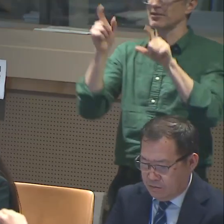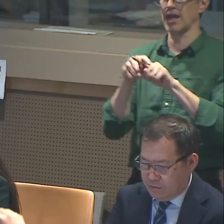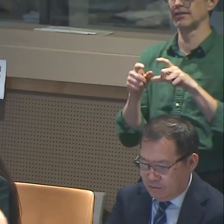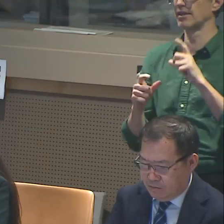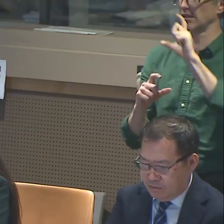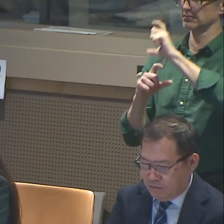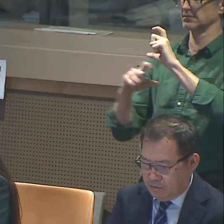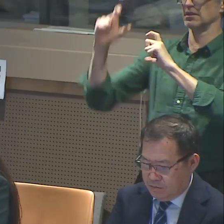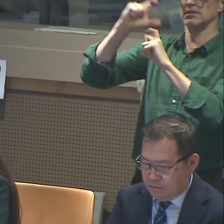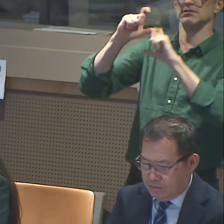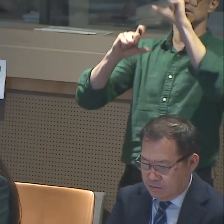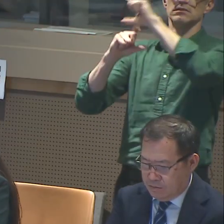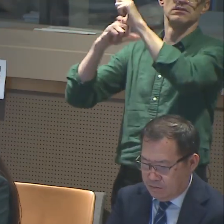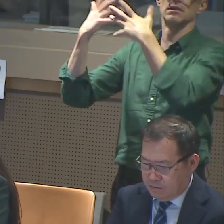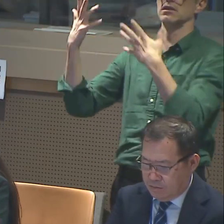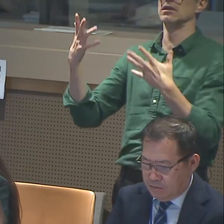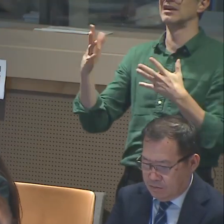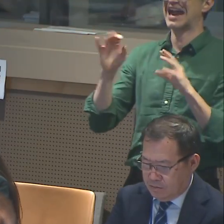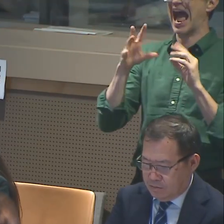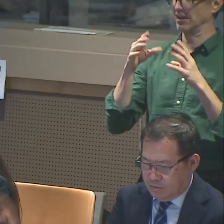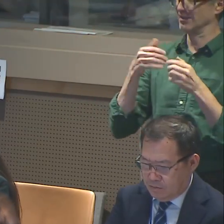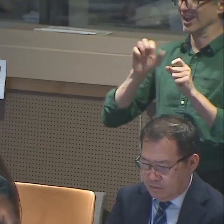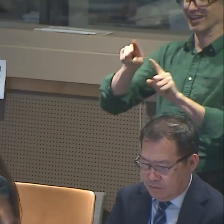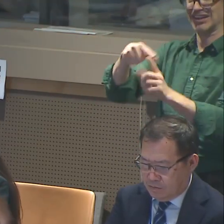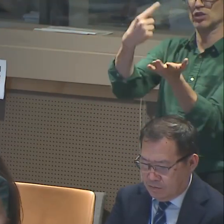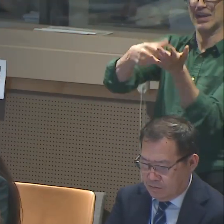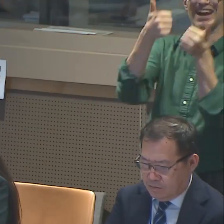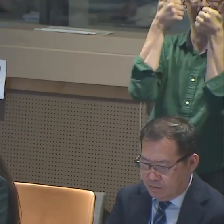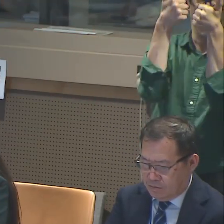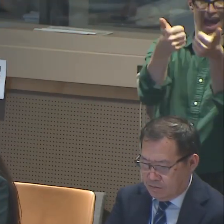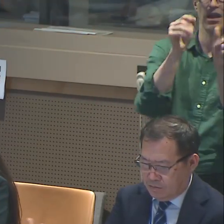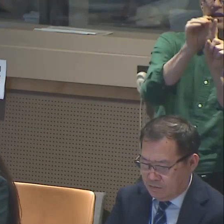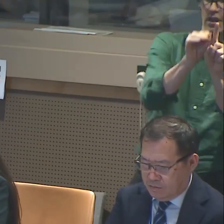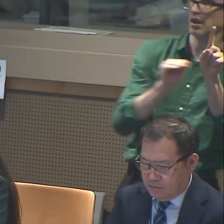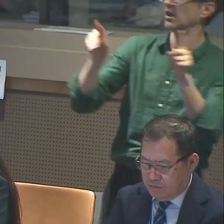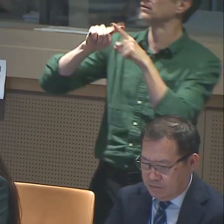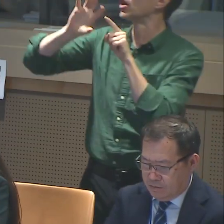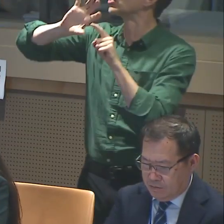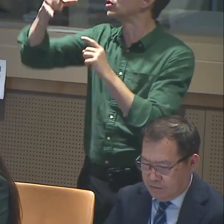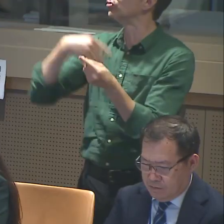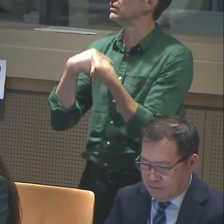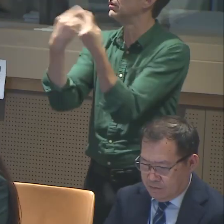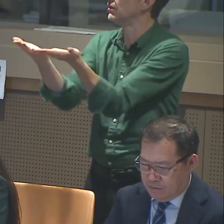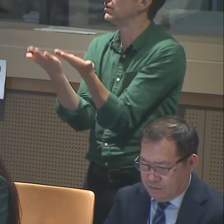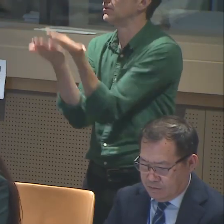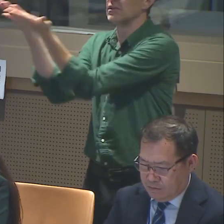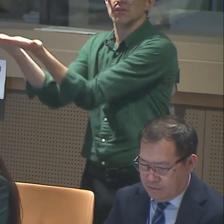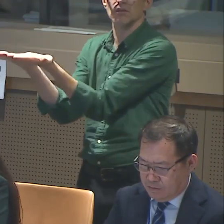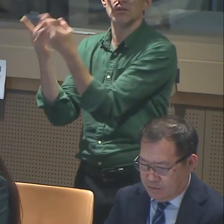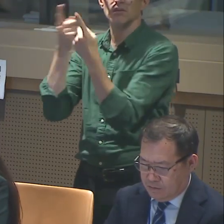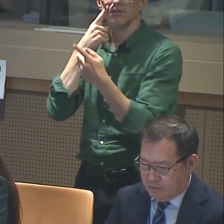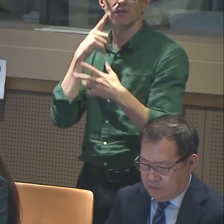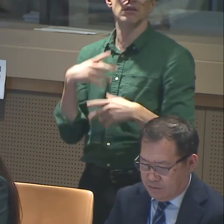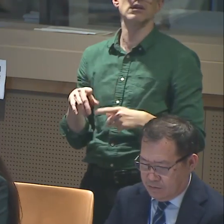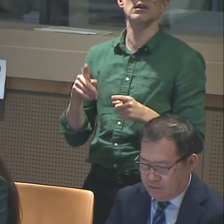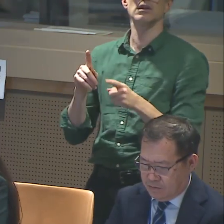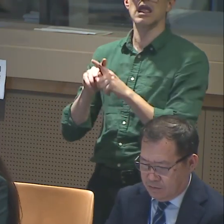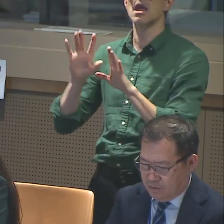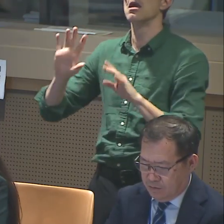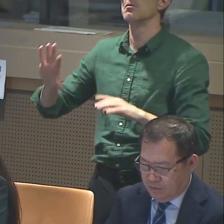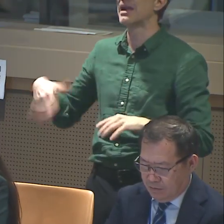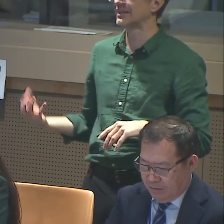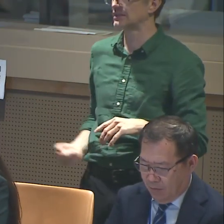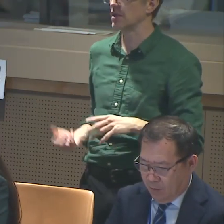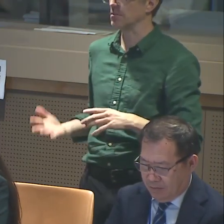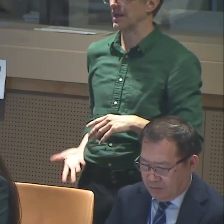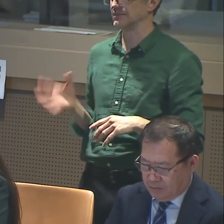scale-up. Turning to the broader issue of additional costs faced by people with disabilities. While targeted interventions are